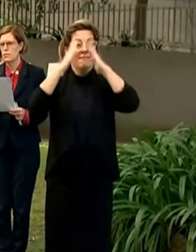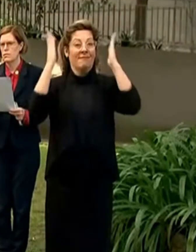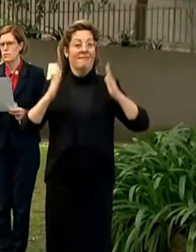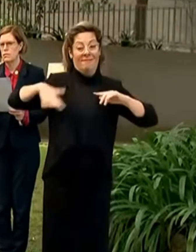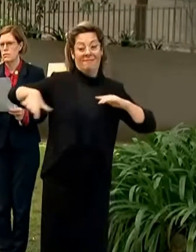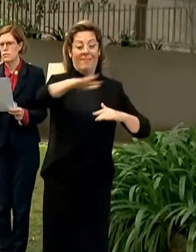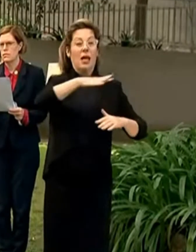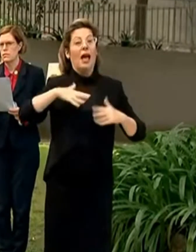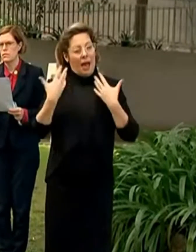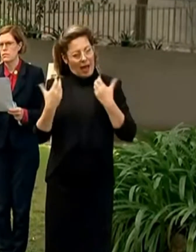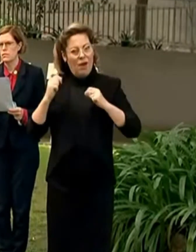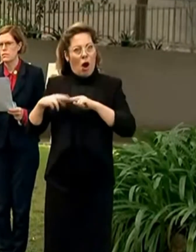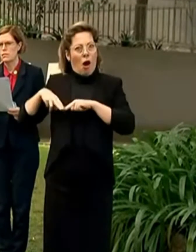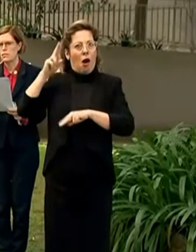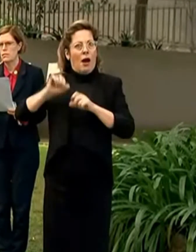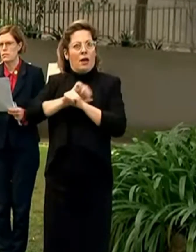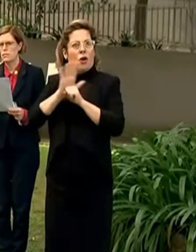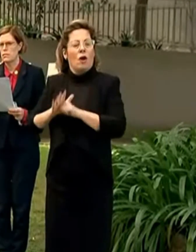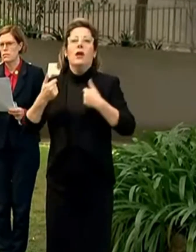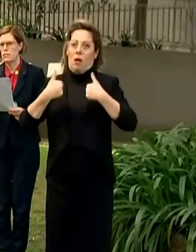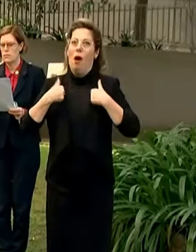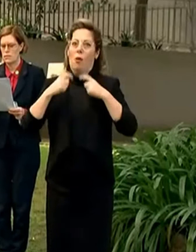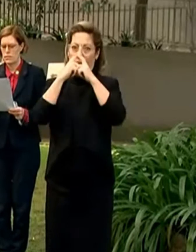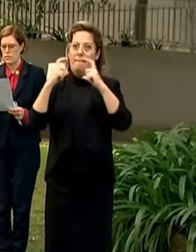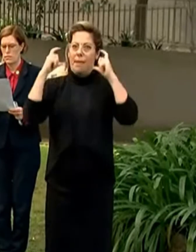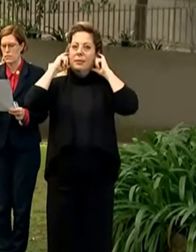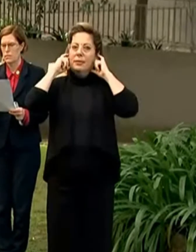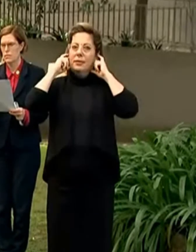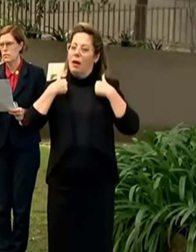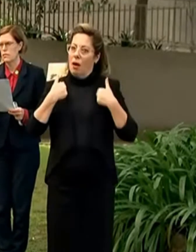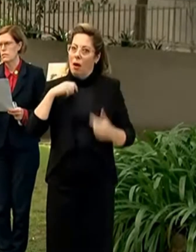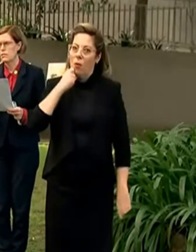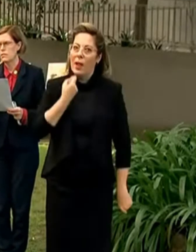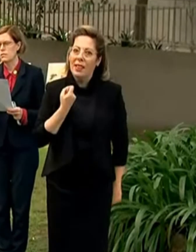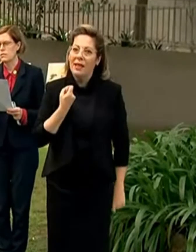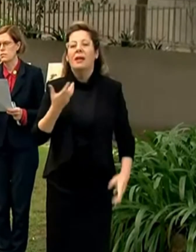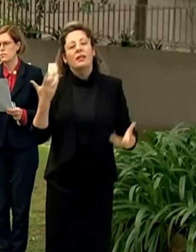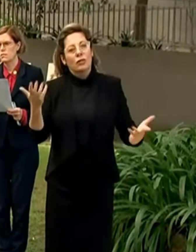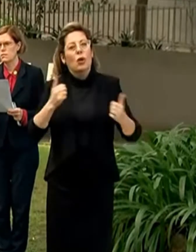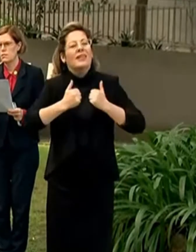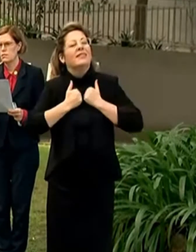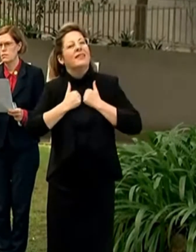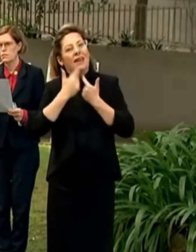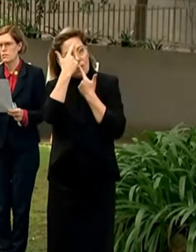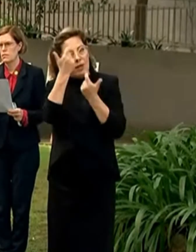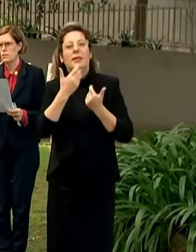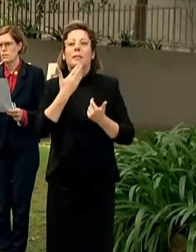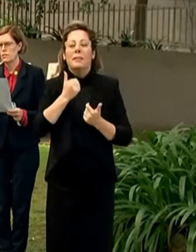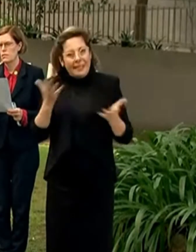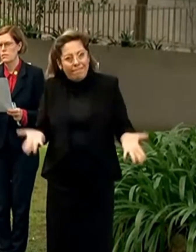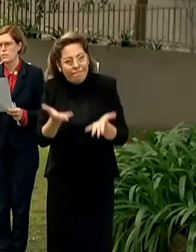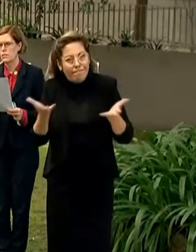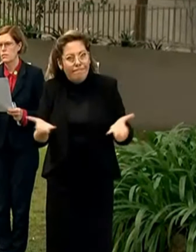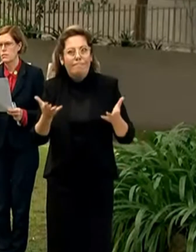would be wearing a mask. So these are recommendations to keep all of us safe, and they're recommendations to make sure we keep New South Wales in the position we're in. I